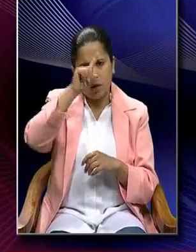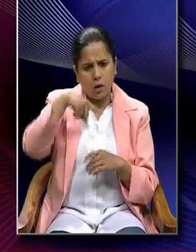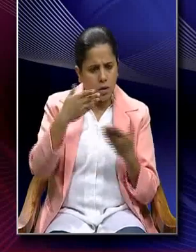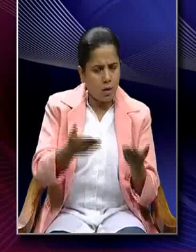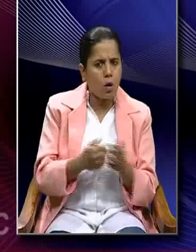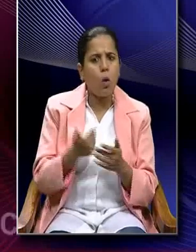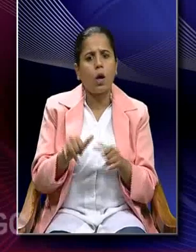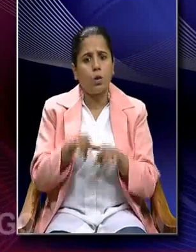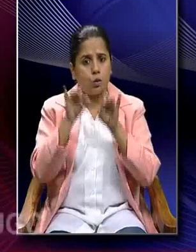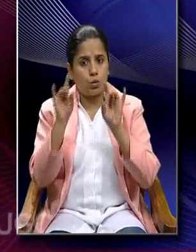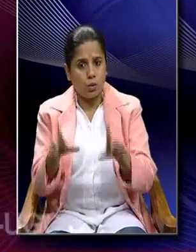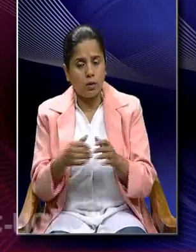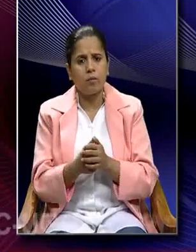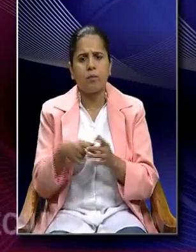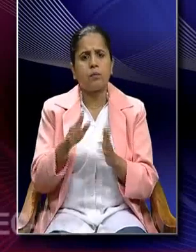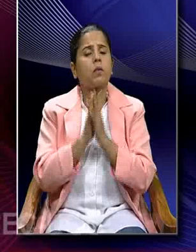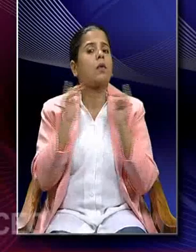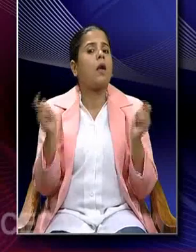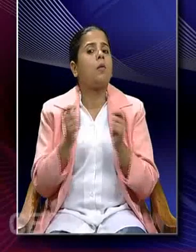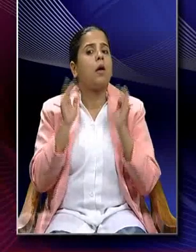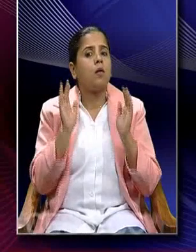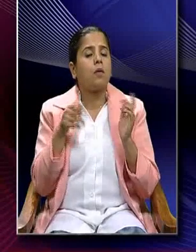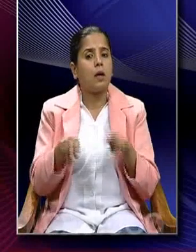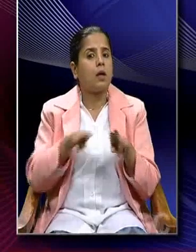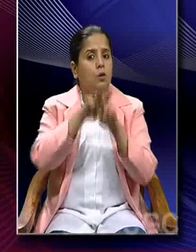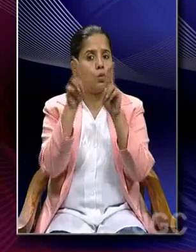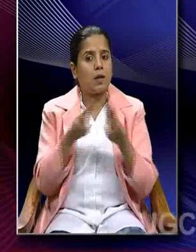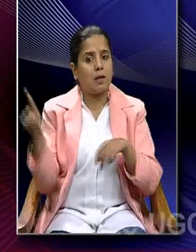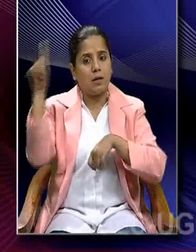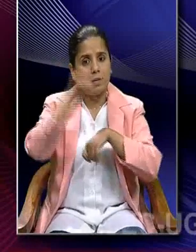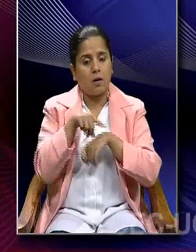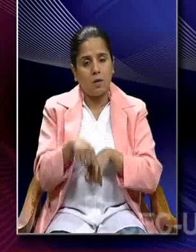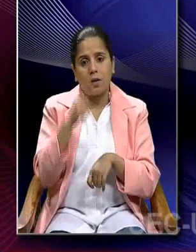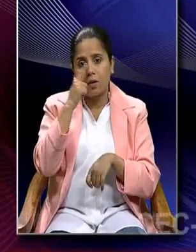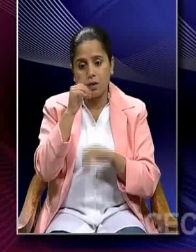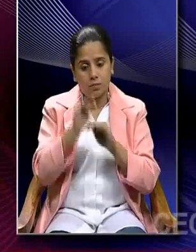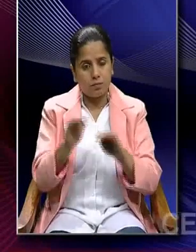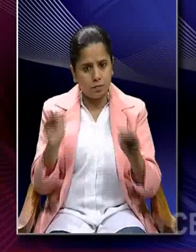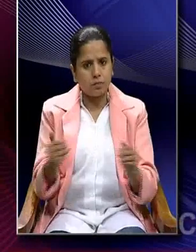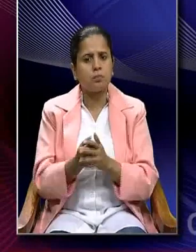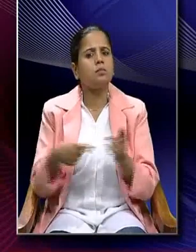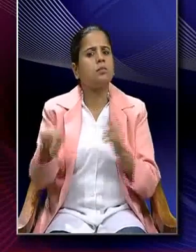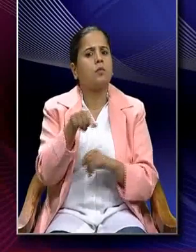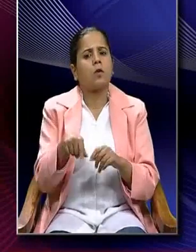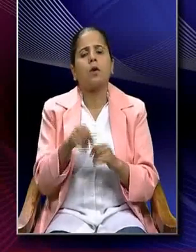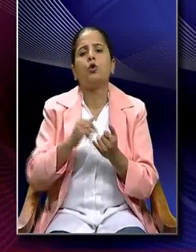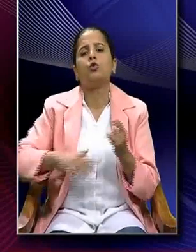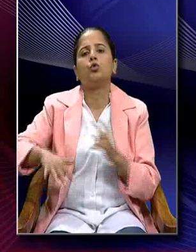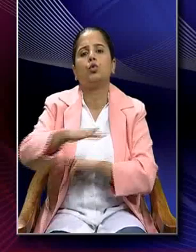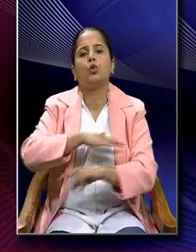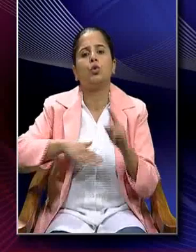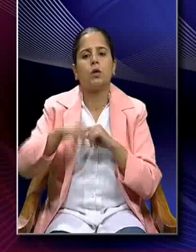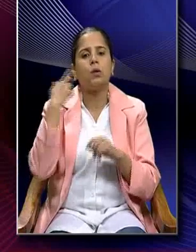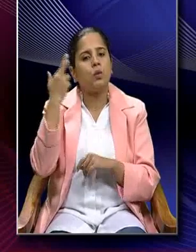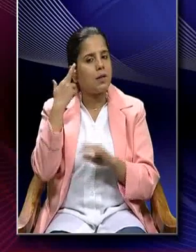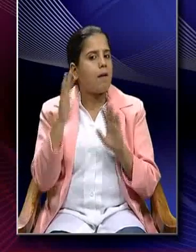it's Australia, celebrate the International Day of the Girl Child, there are sociological